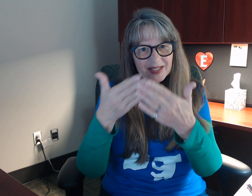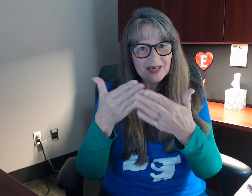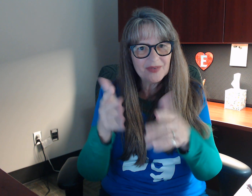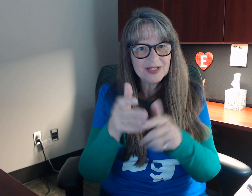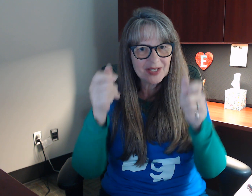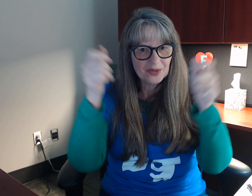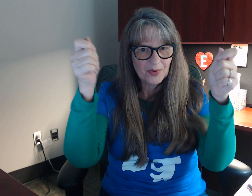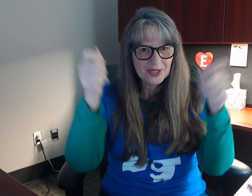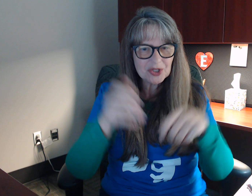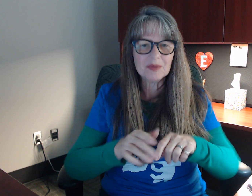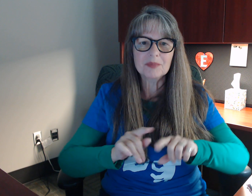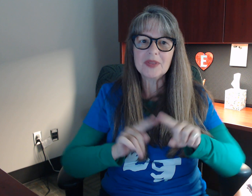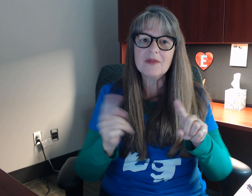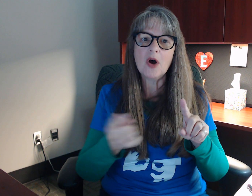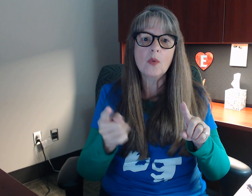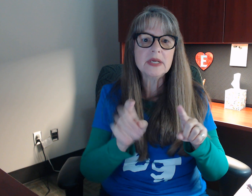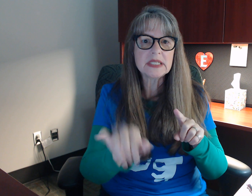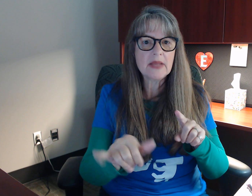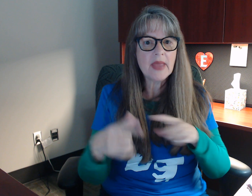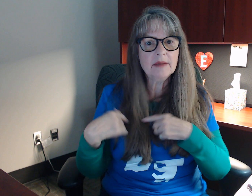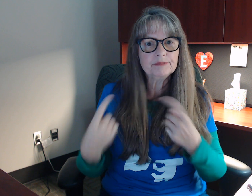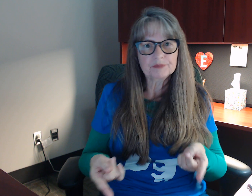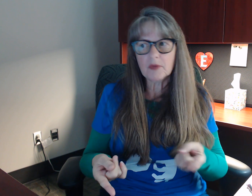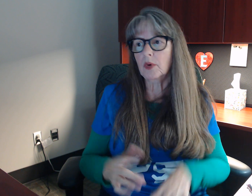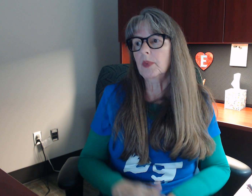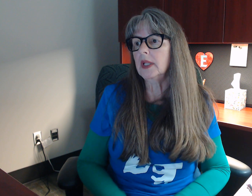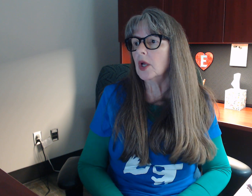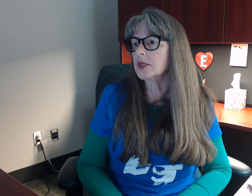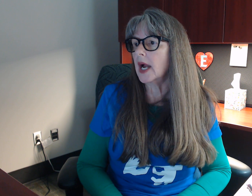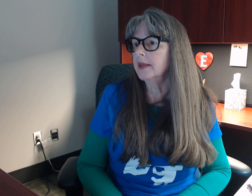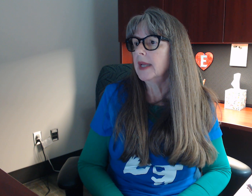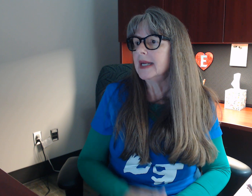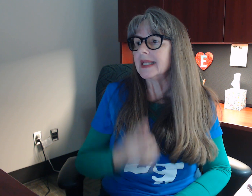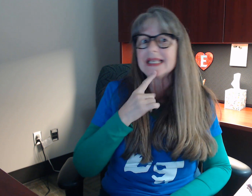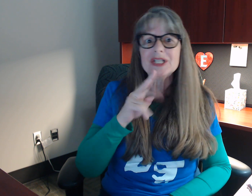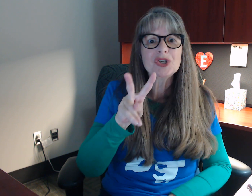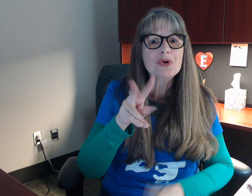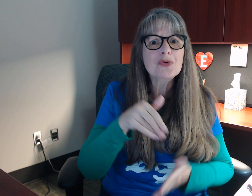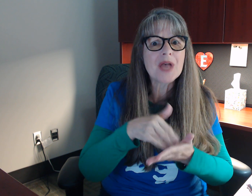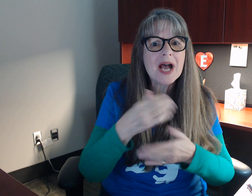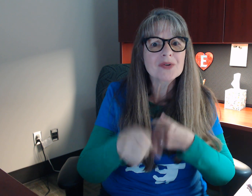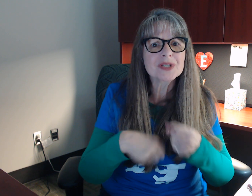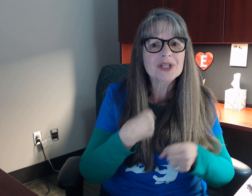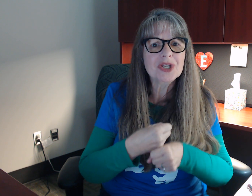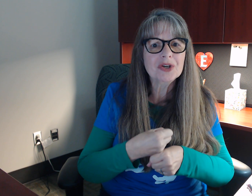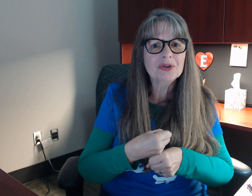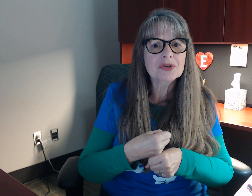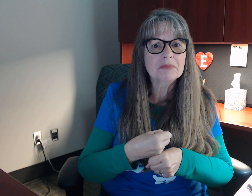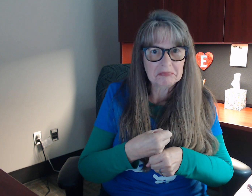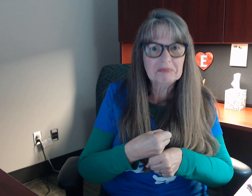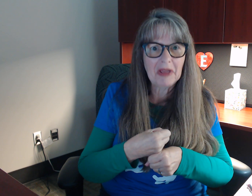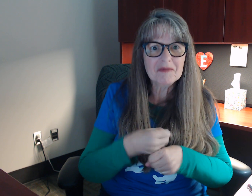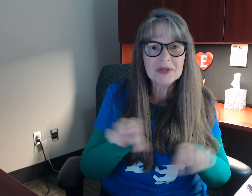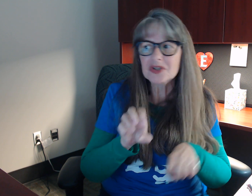Thanksgiving celebration, but they've always done that for a really long time. They said 2,000 years they've been doing